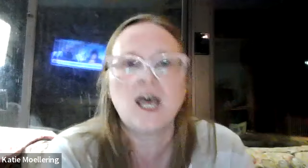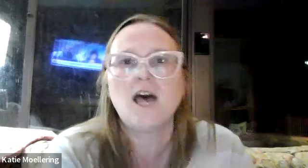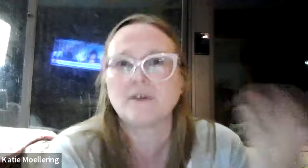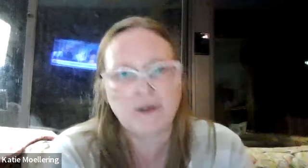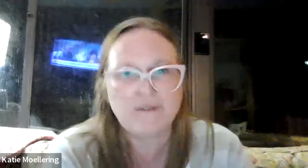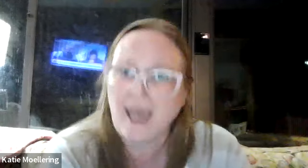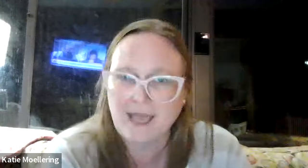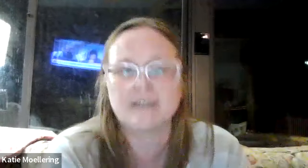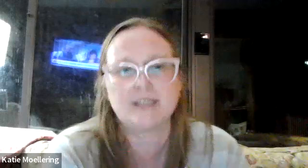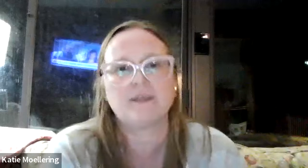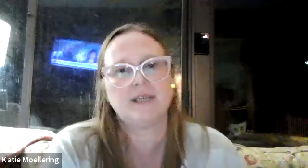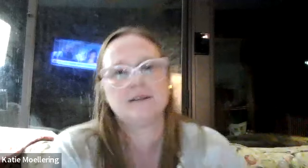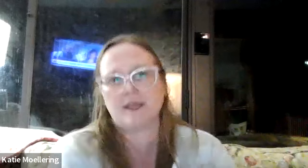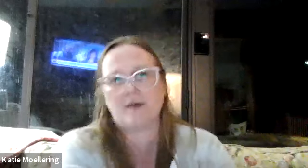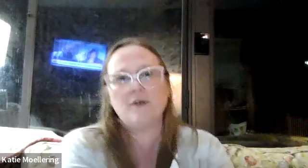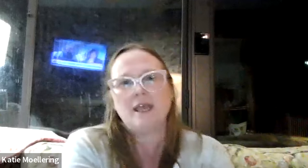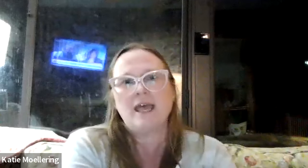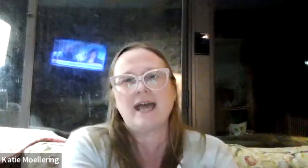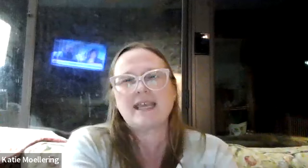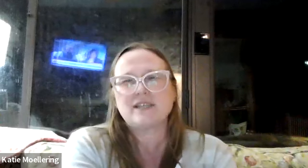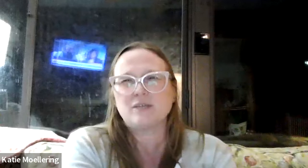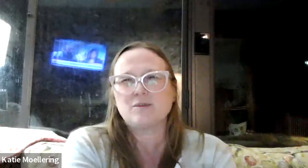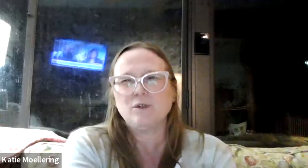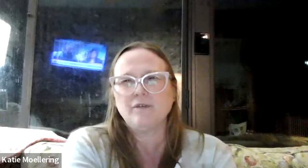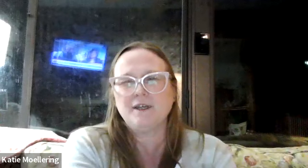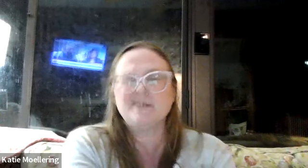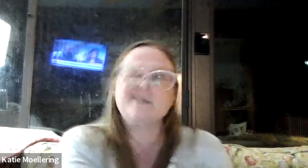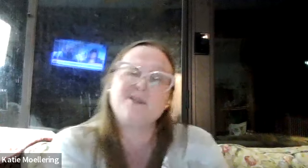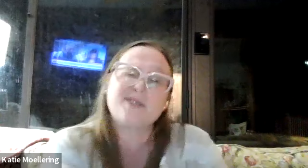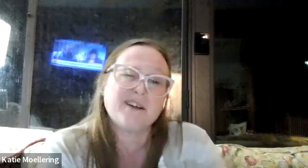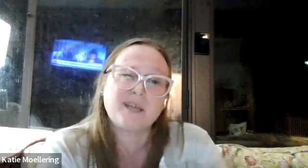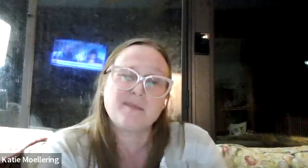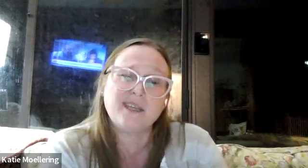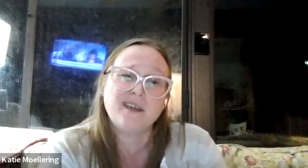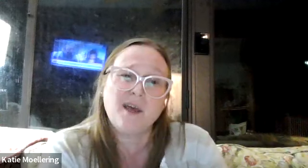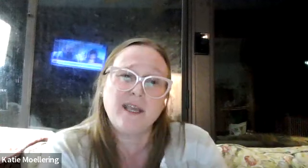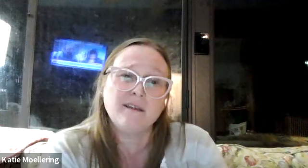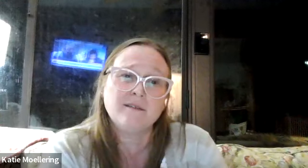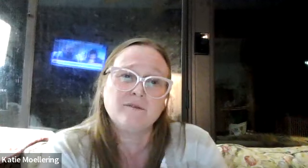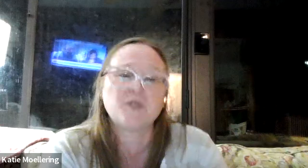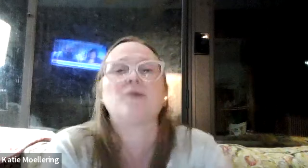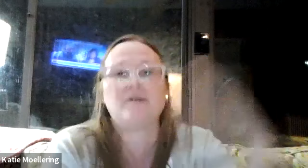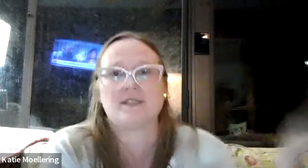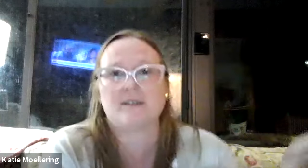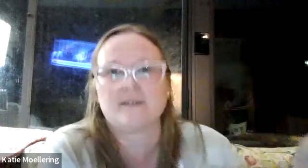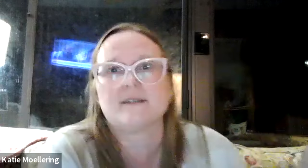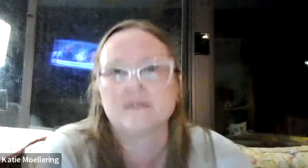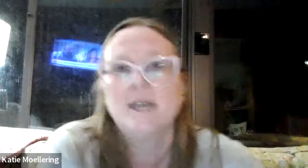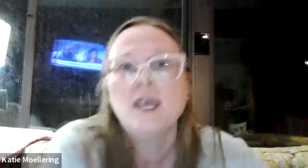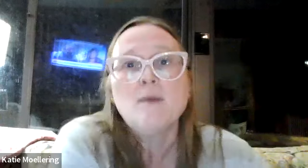stuff, or we've added something. So I guess I'll keep sort of a newsletter type thing going for the previous Awesome. classes.